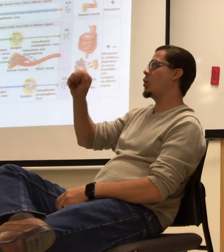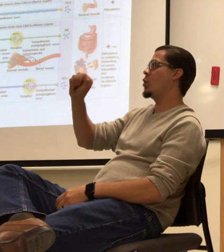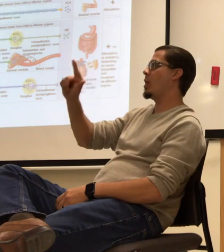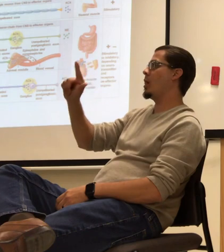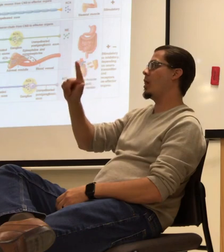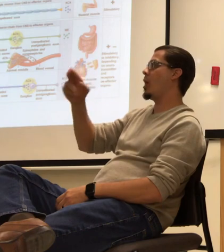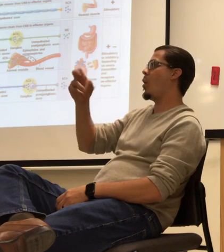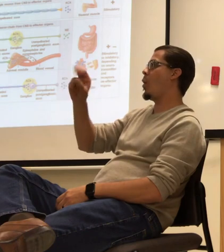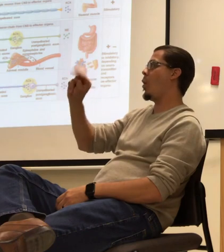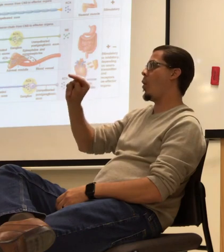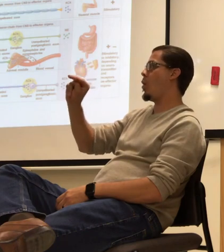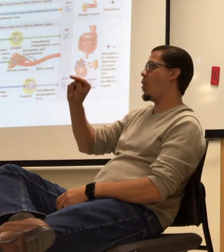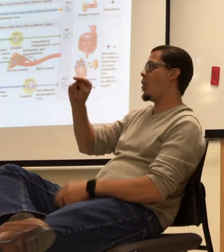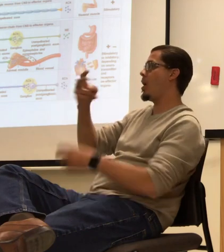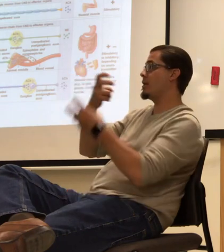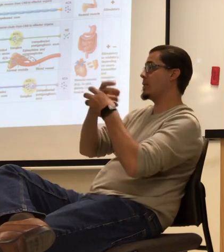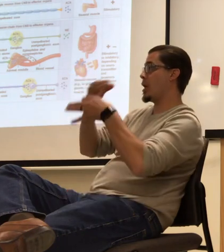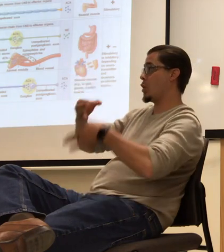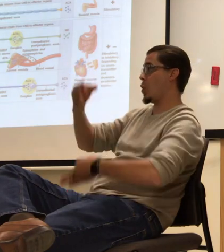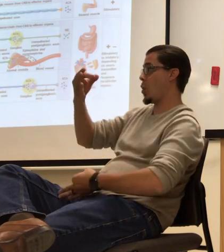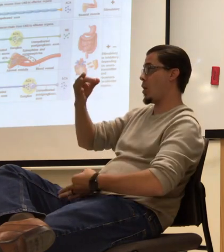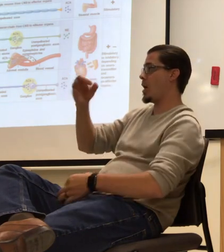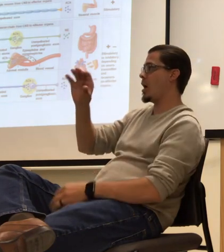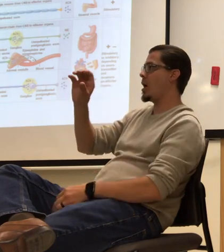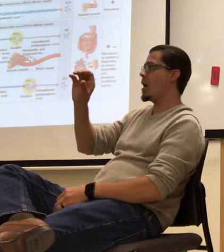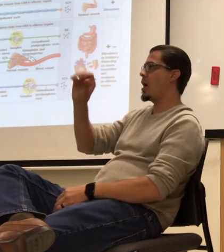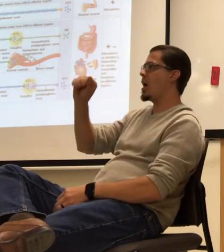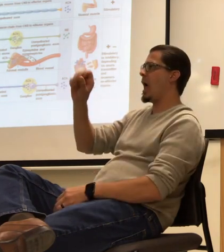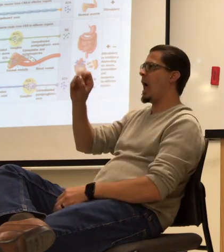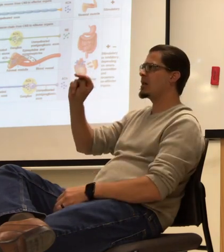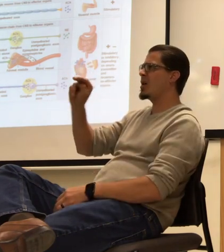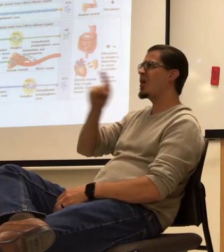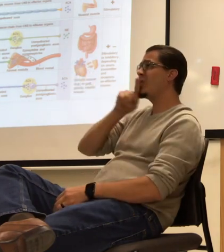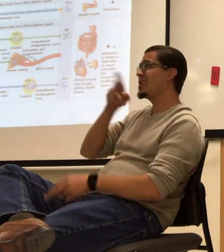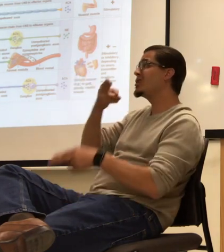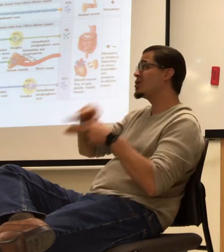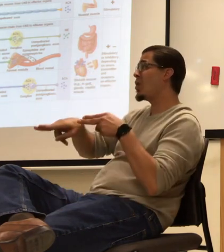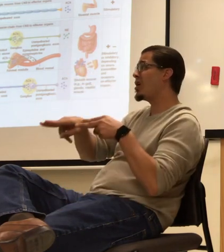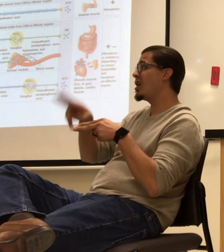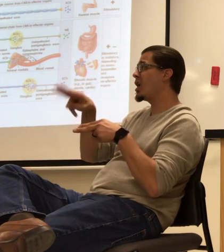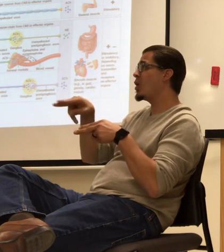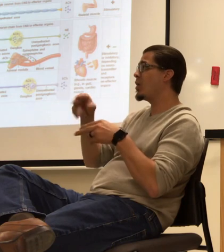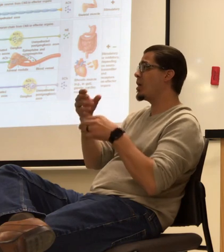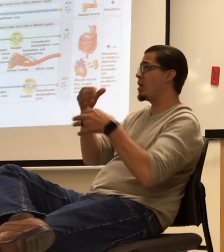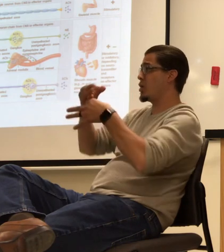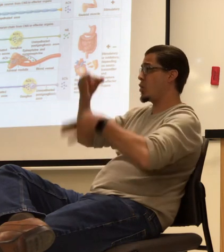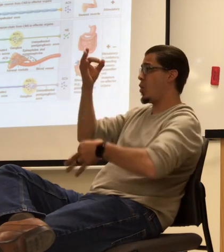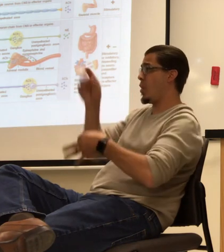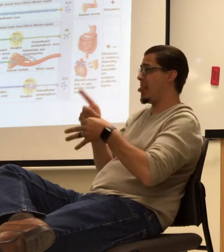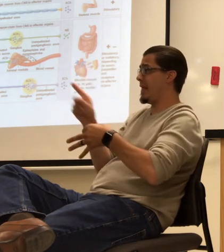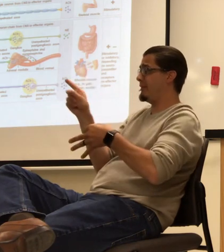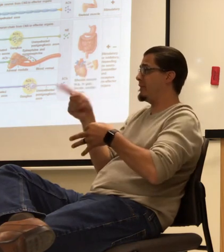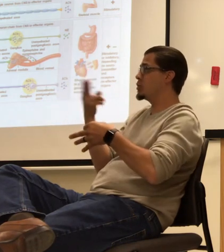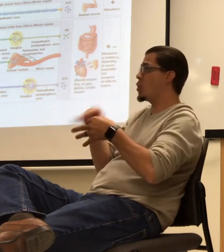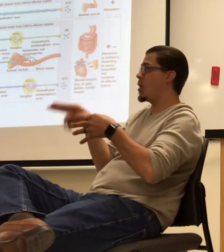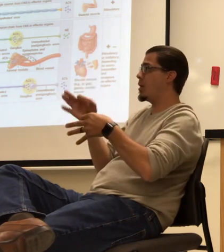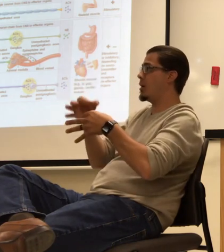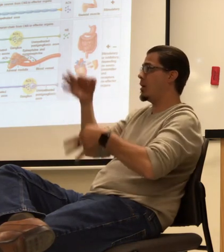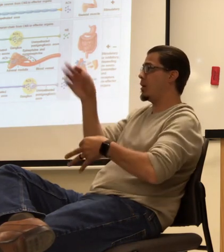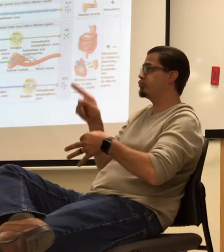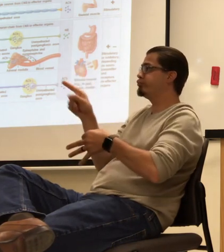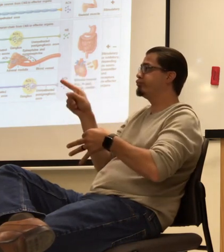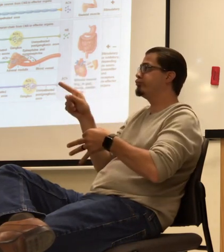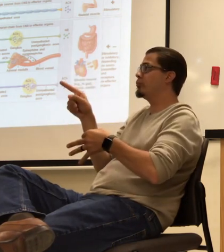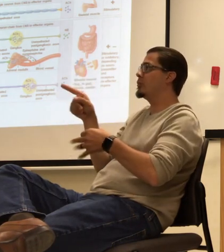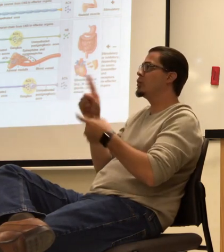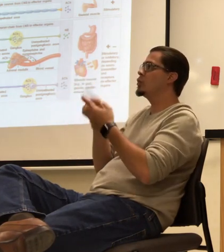cord, the axon is relatively short. It's going to leave the spinal cord and go a short distance to